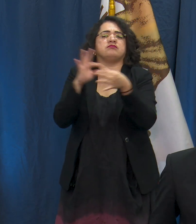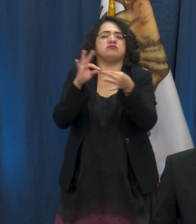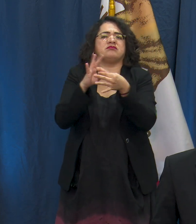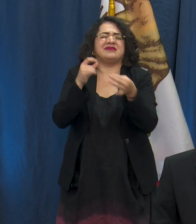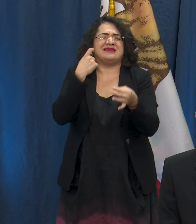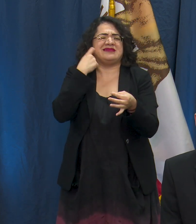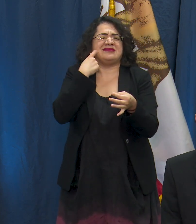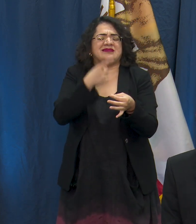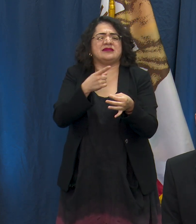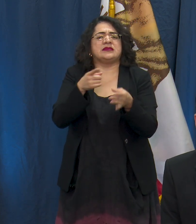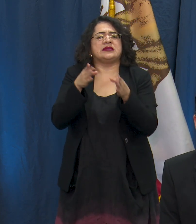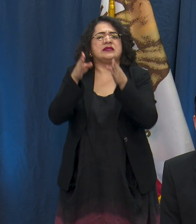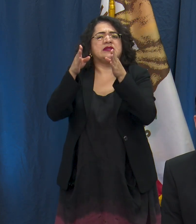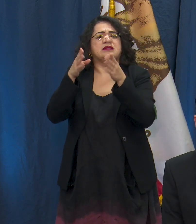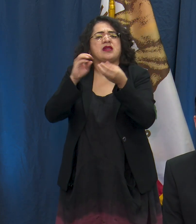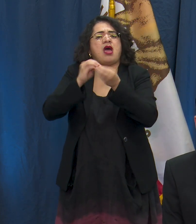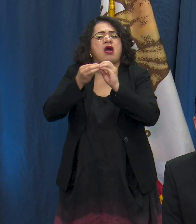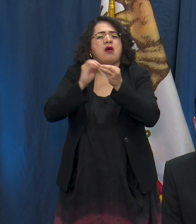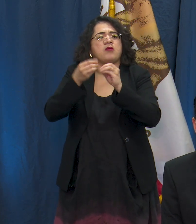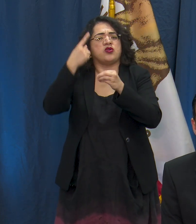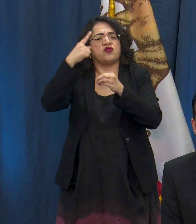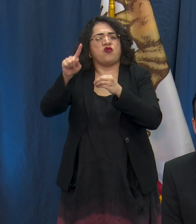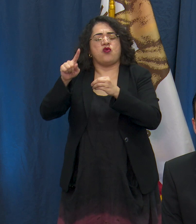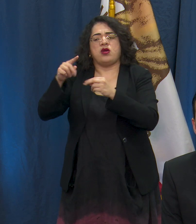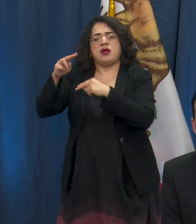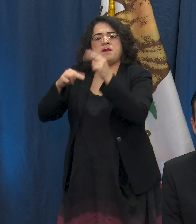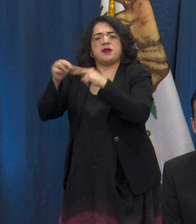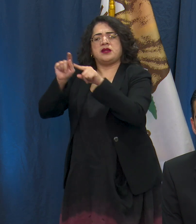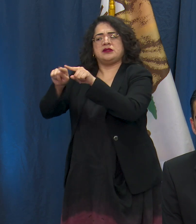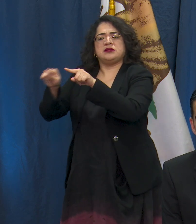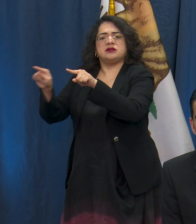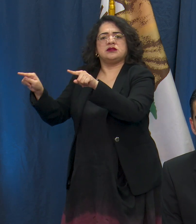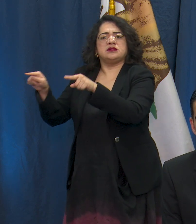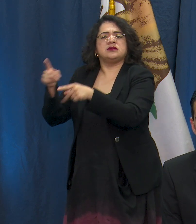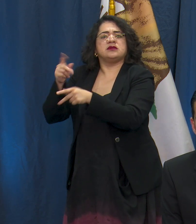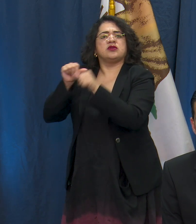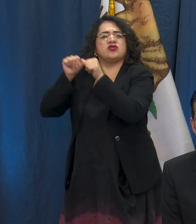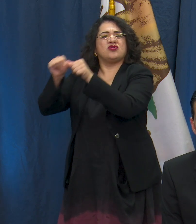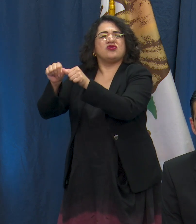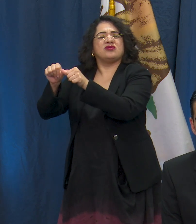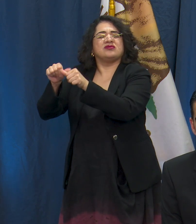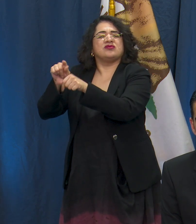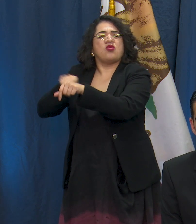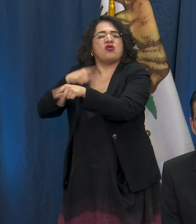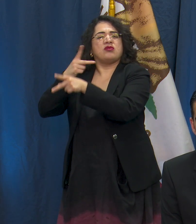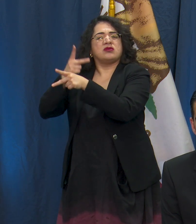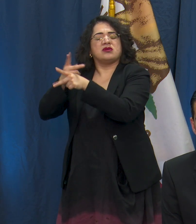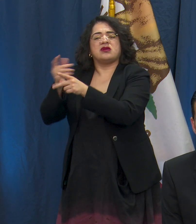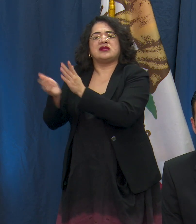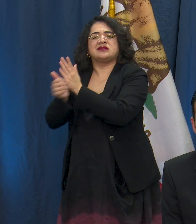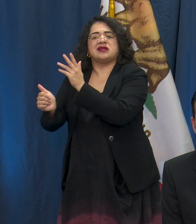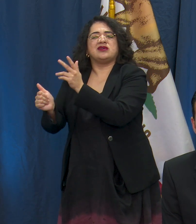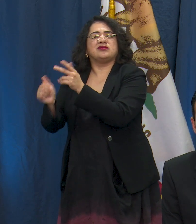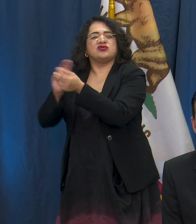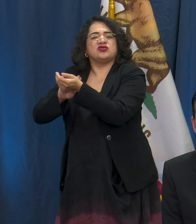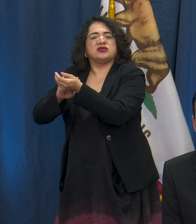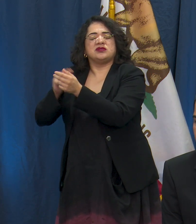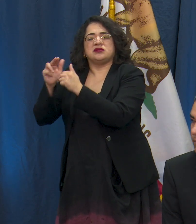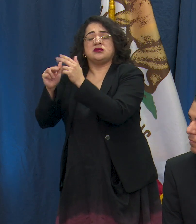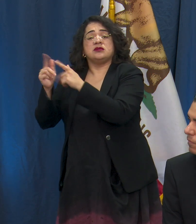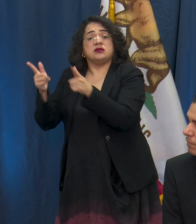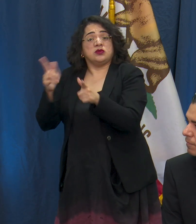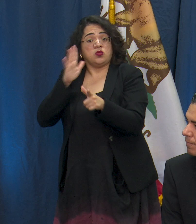details on individual facilities. As the mayor said, it's important information. Are they going to include the number of fatalities